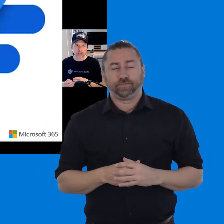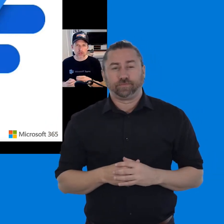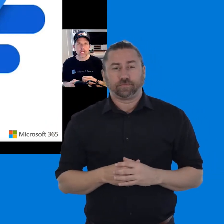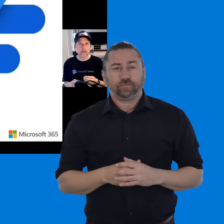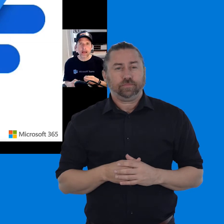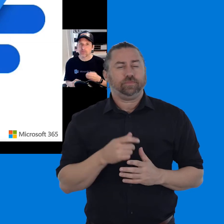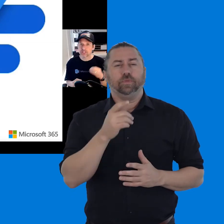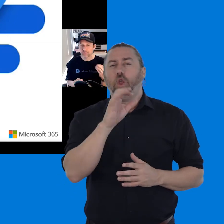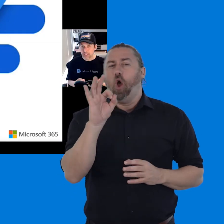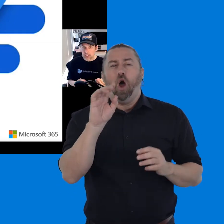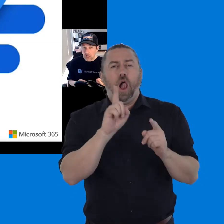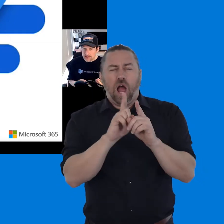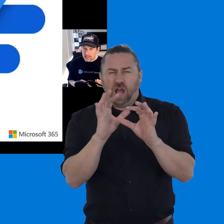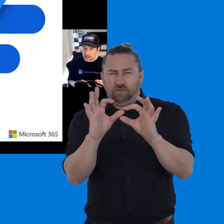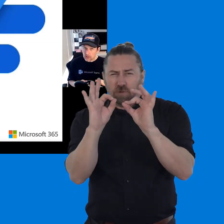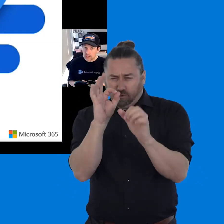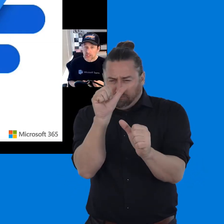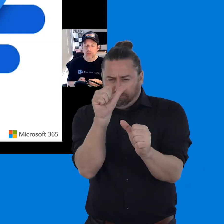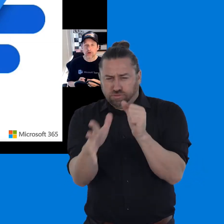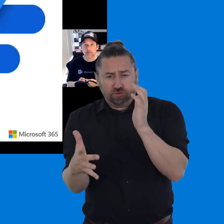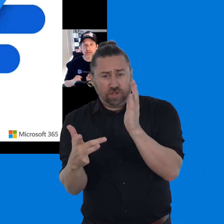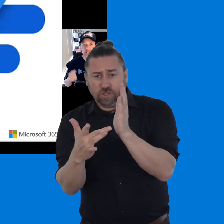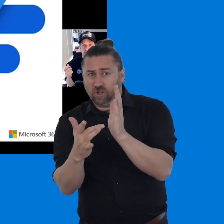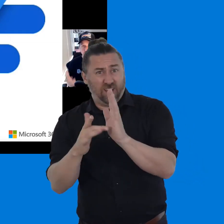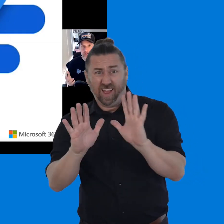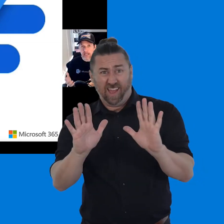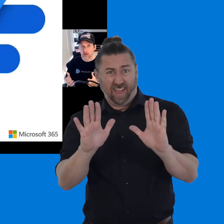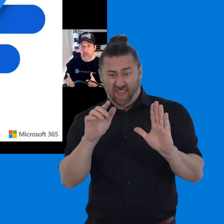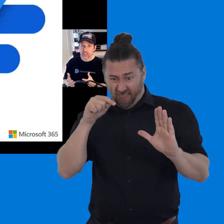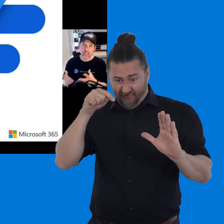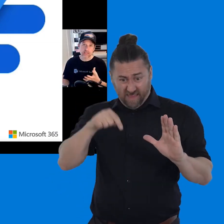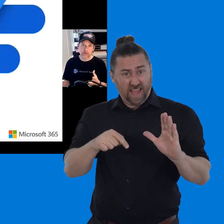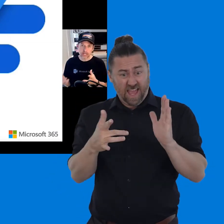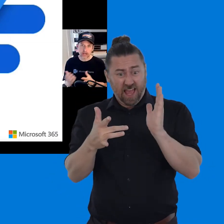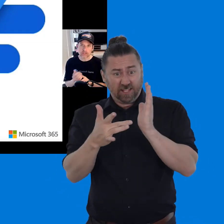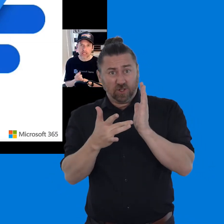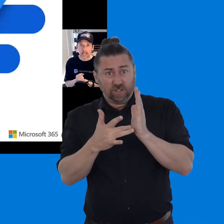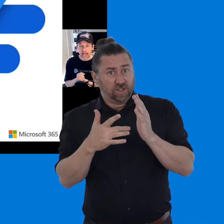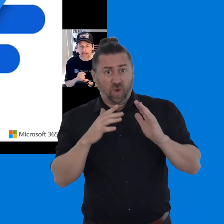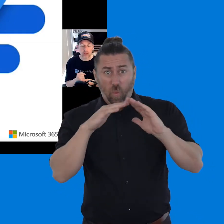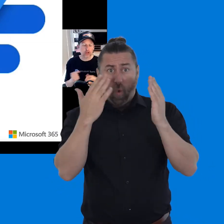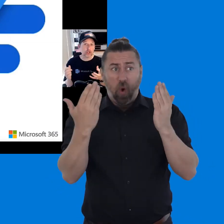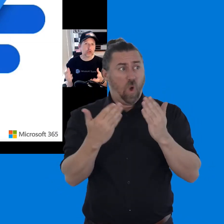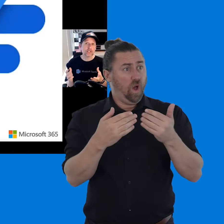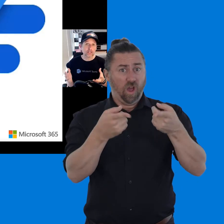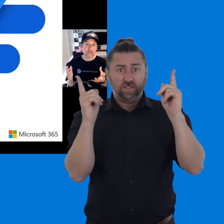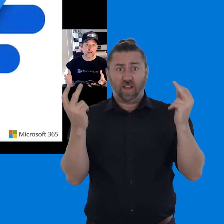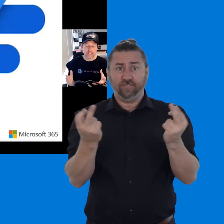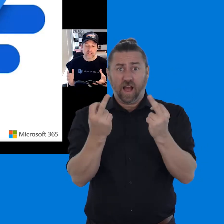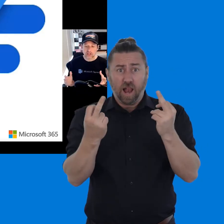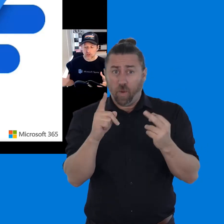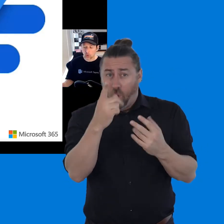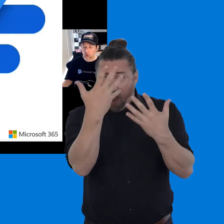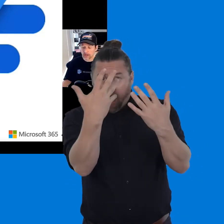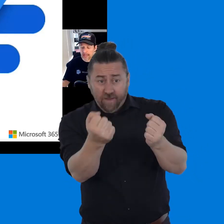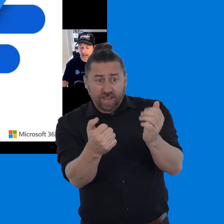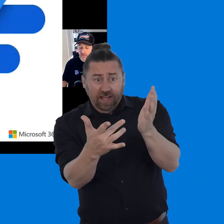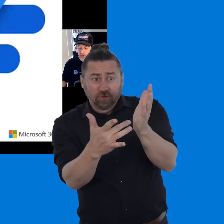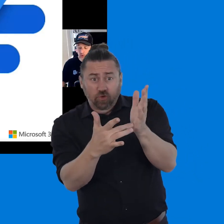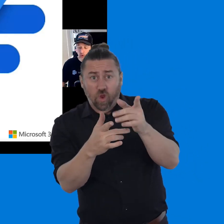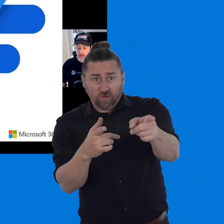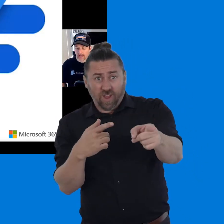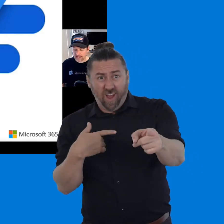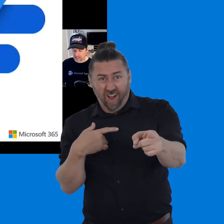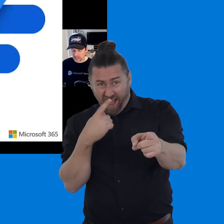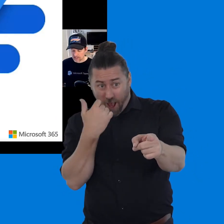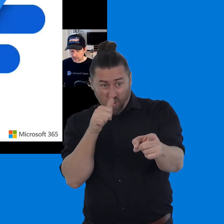So we're not talking about specialized technology. We're talking about the same technology as everybody else and, using the devices that you already have